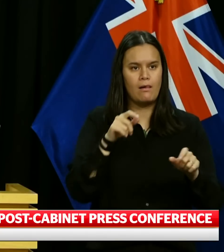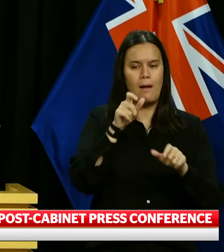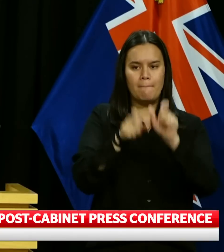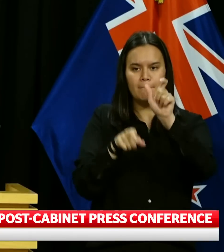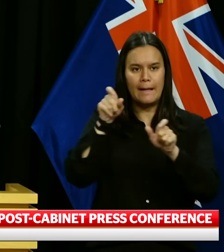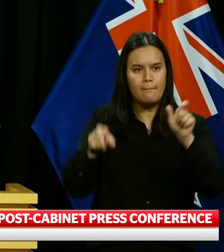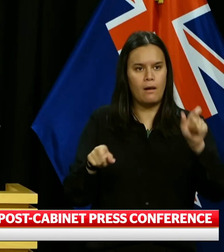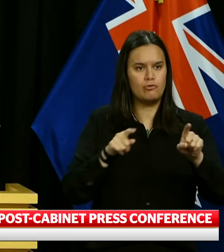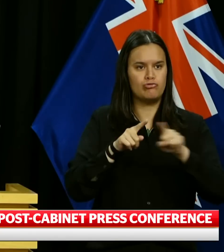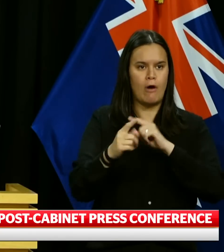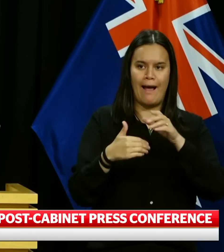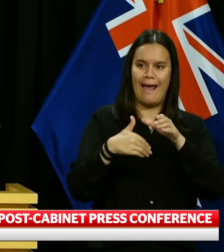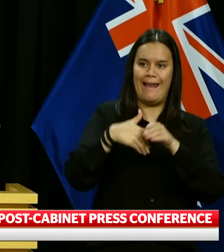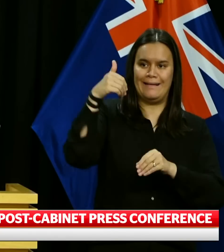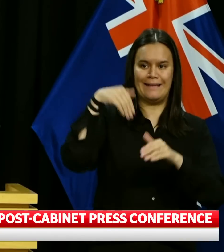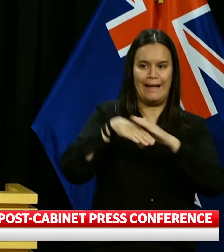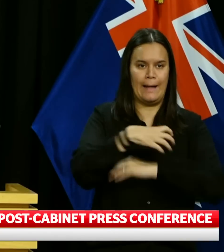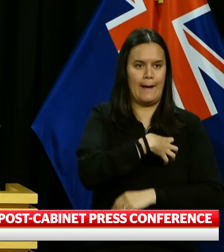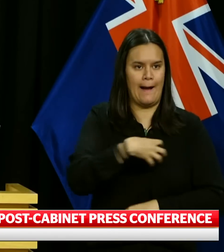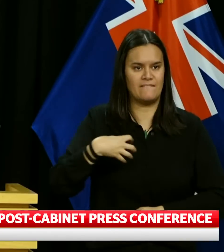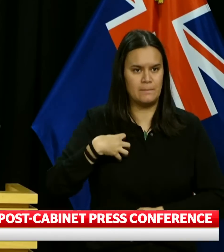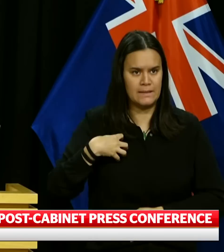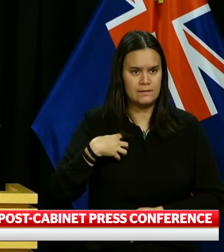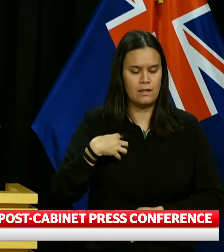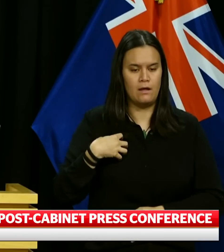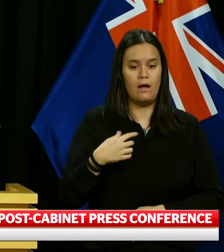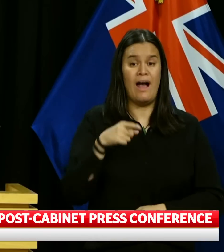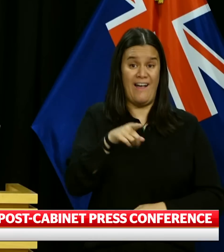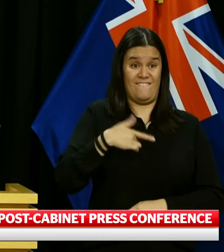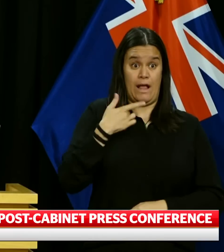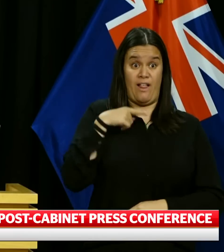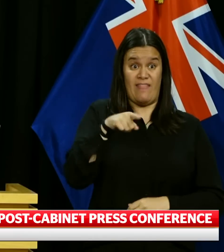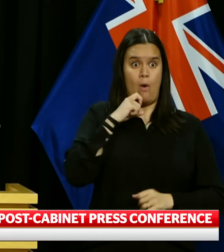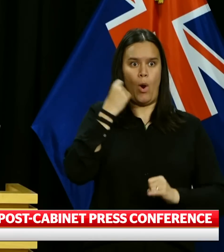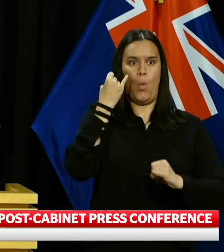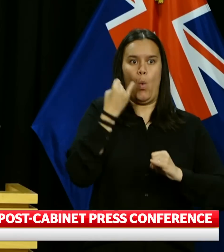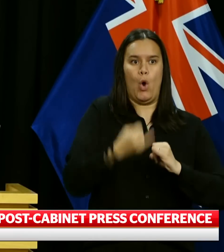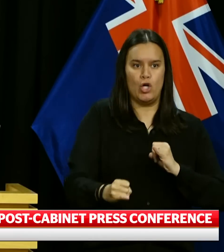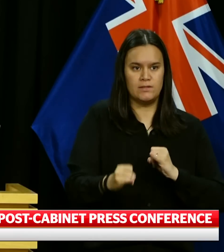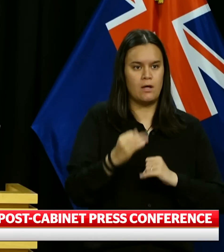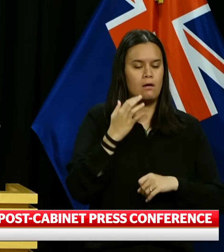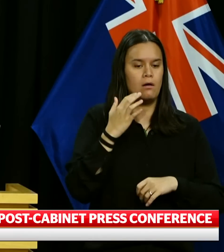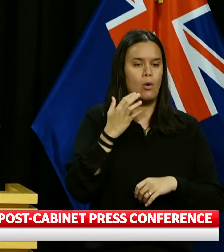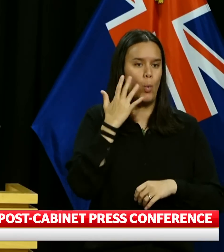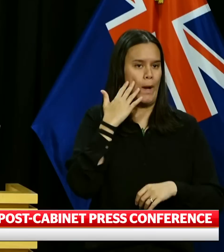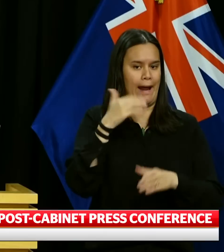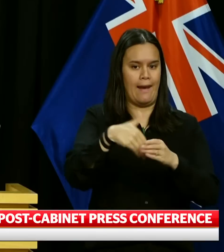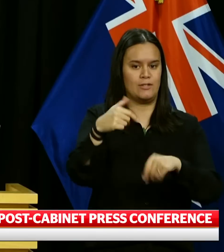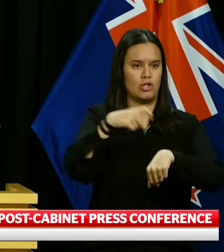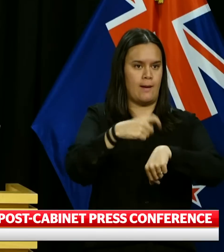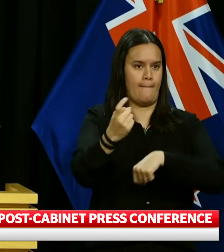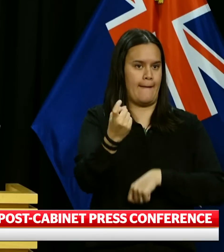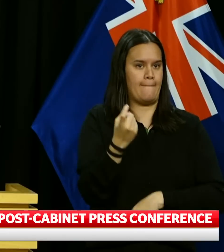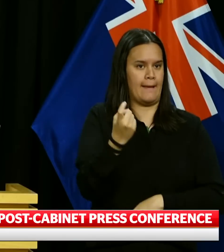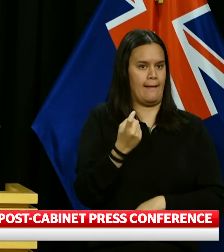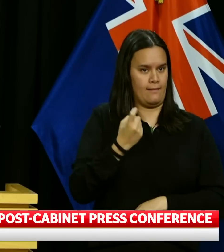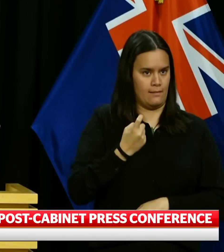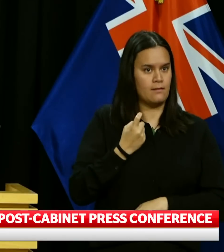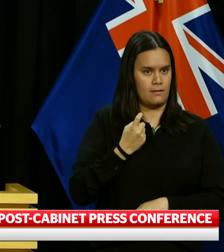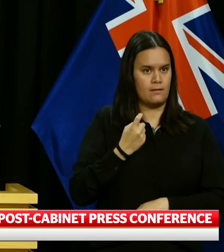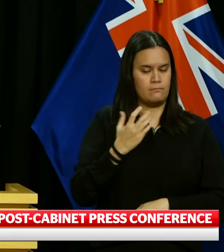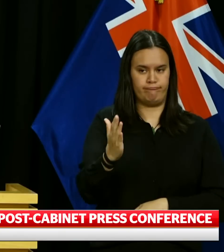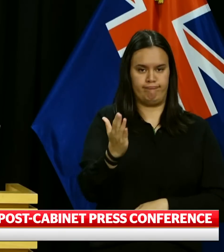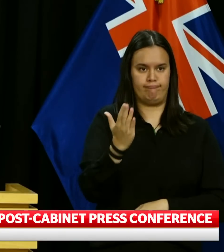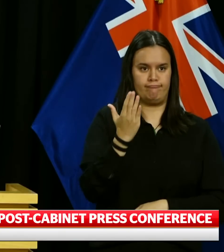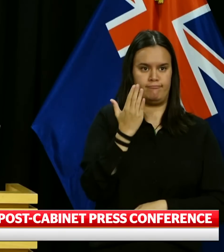almost certainly increase during election. That's a pretty strong warning about what might be coming down the pipeline.